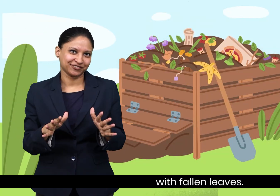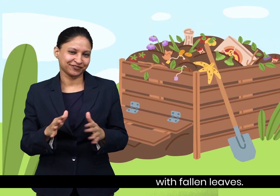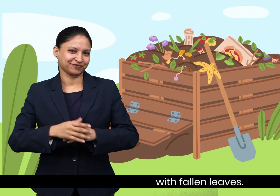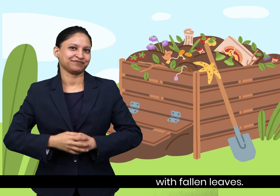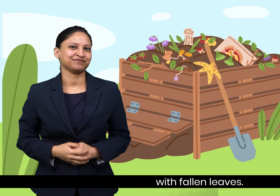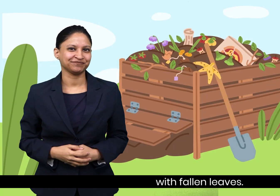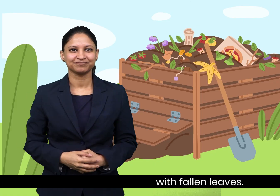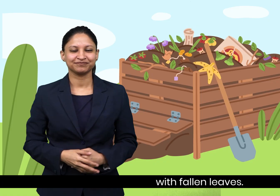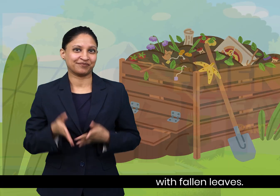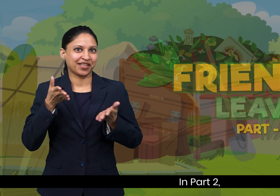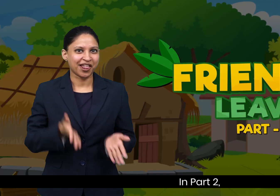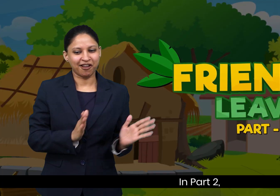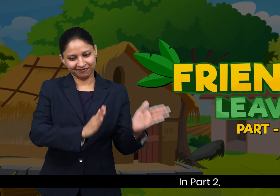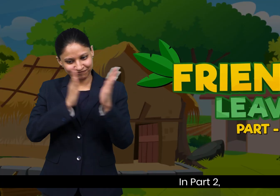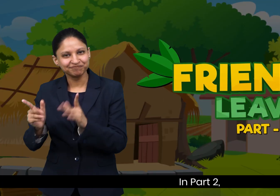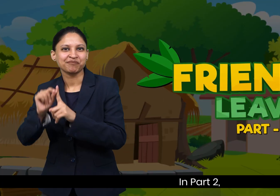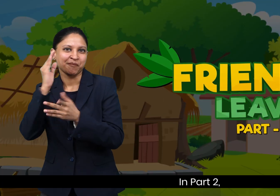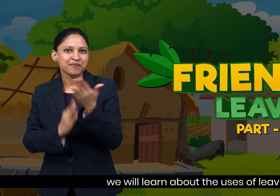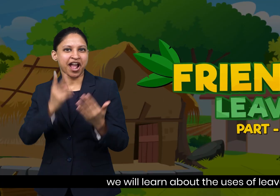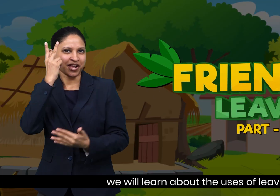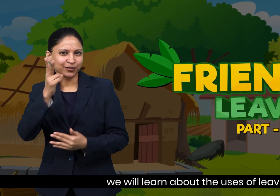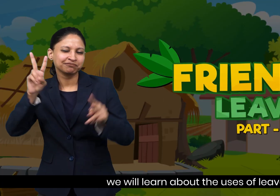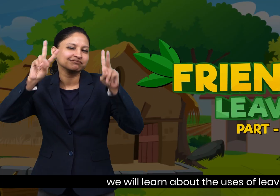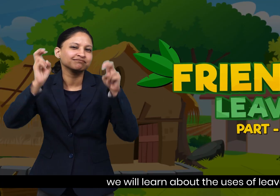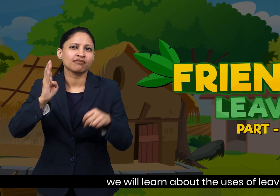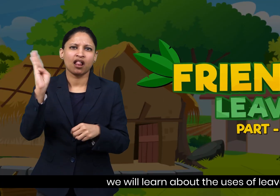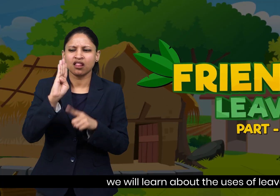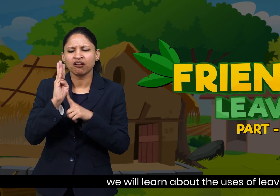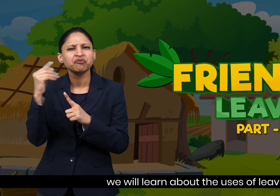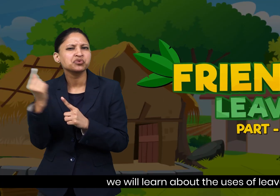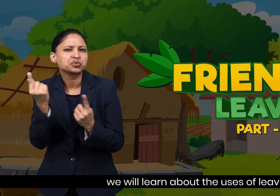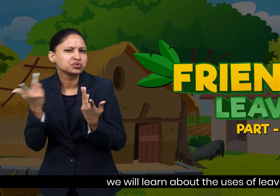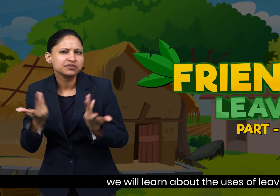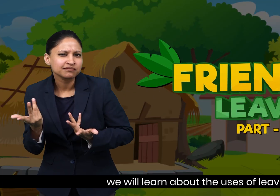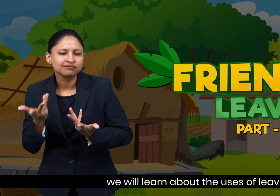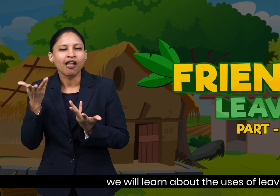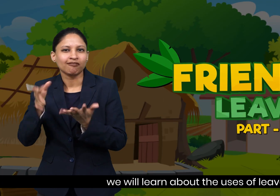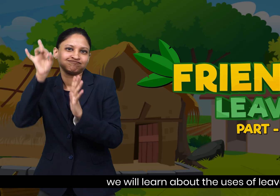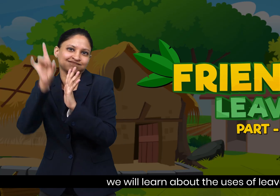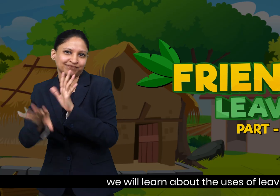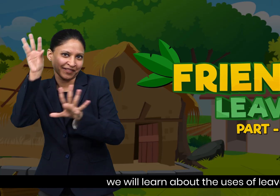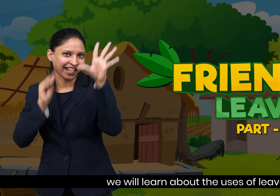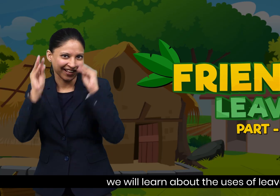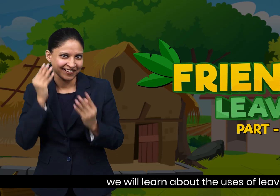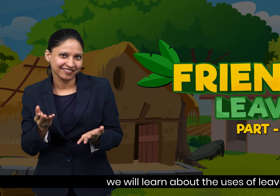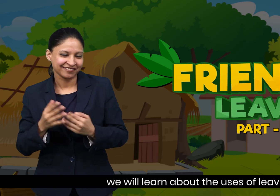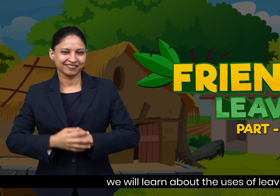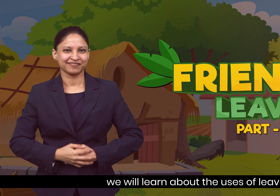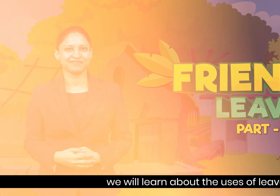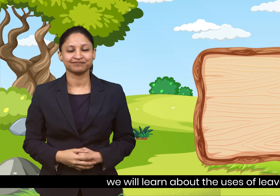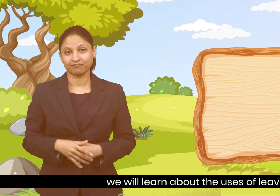leaves. In part 2, we will learn about the uses of leaves.